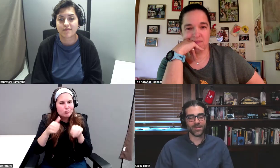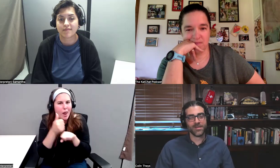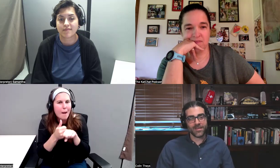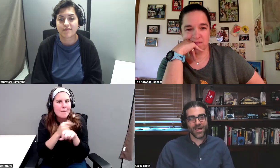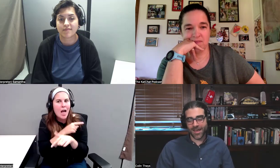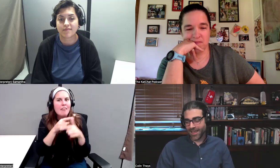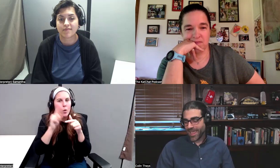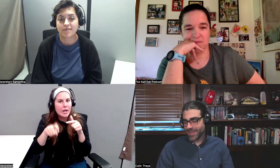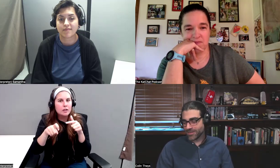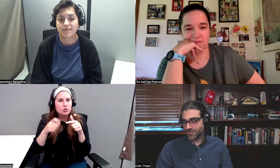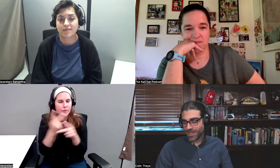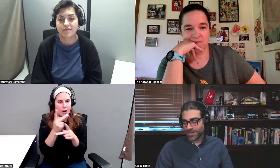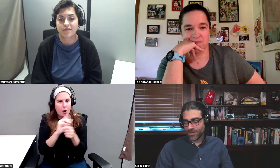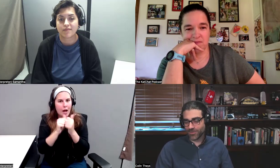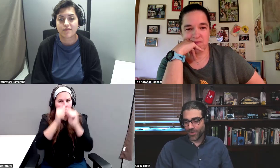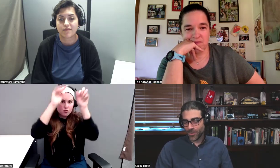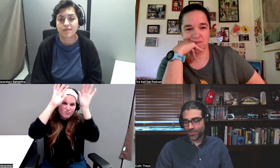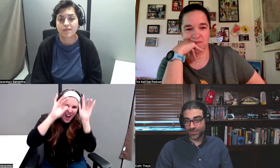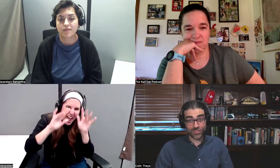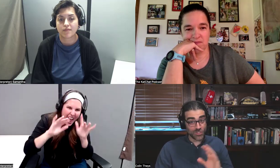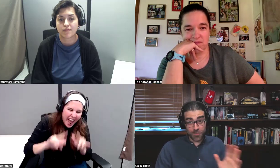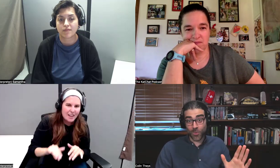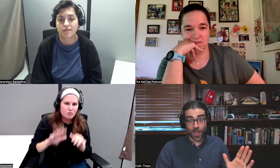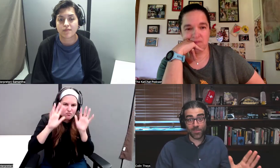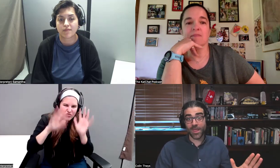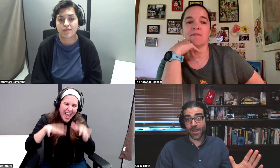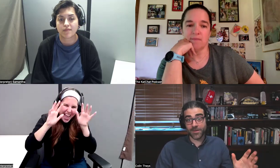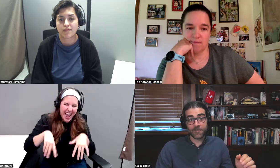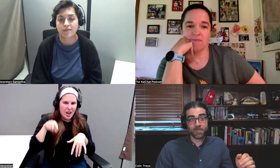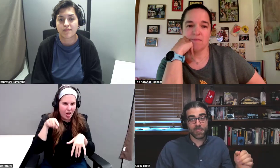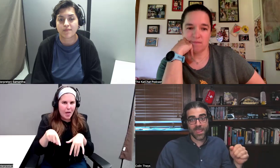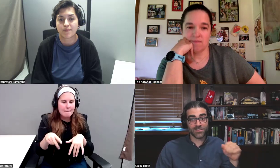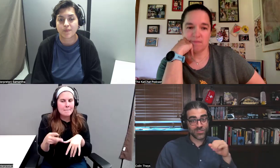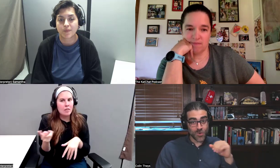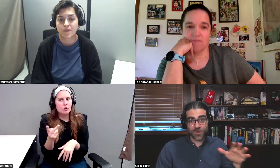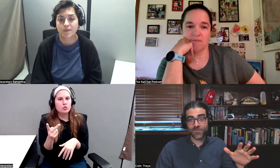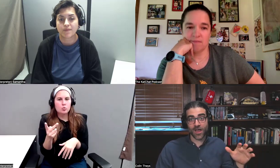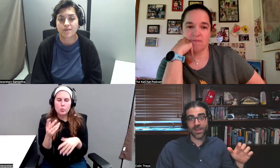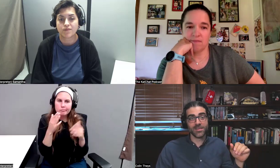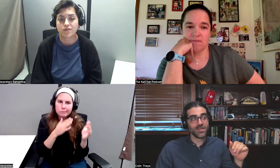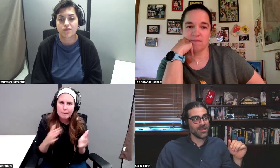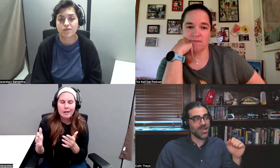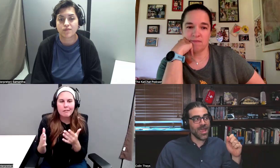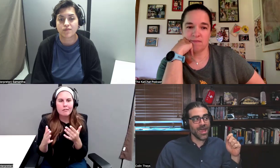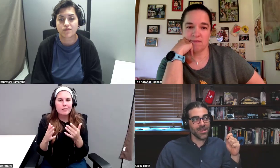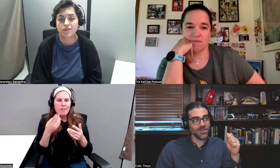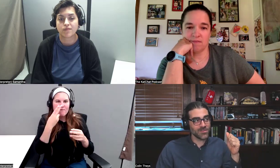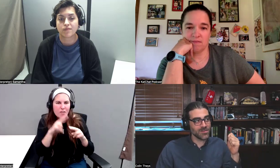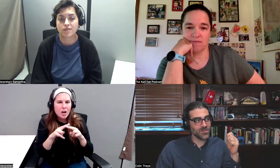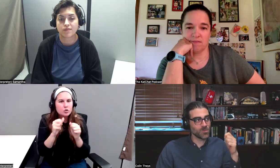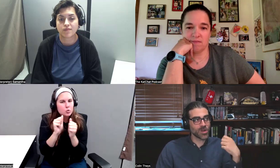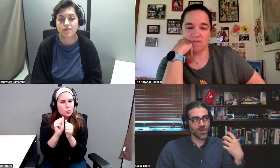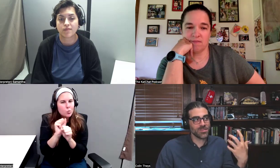them. And Rhiannon and Chris are both super well prepared, super fun,